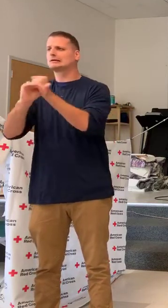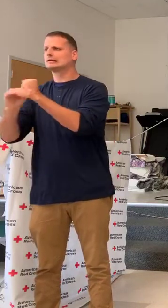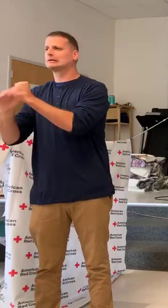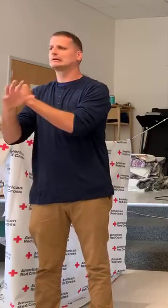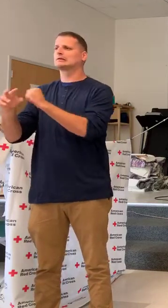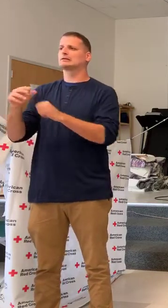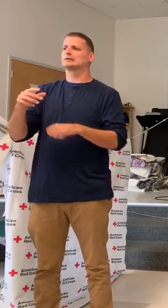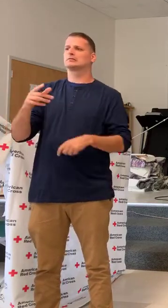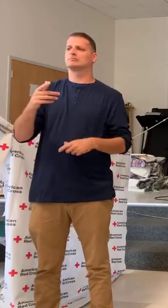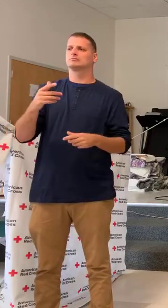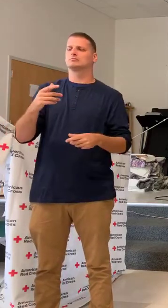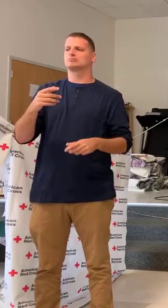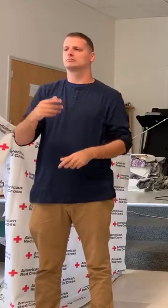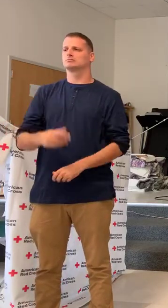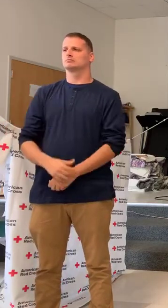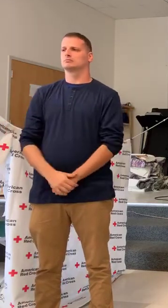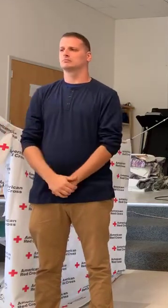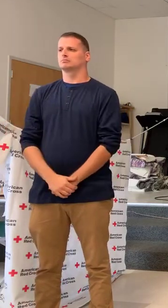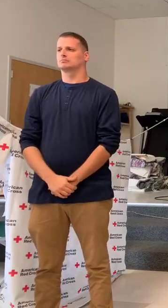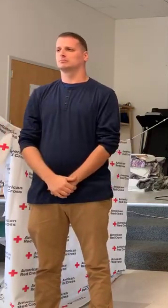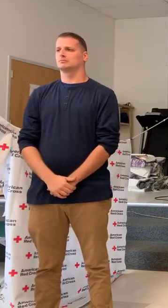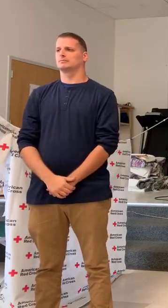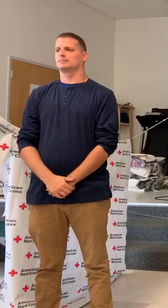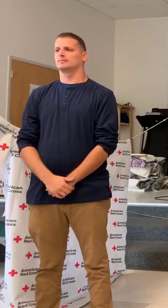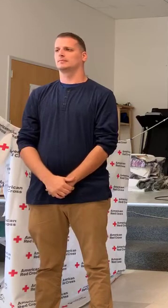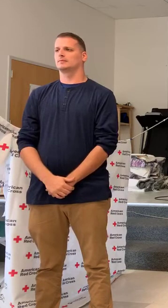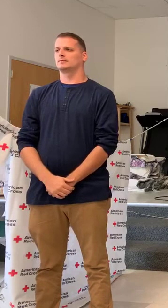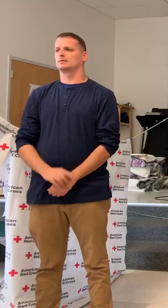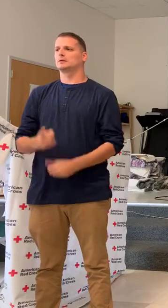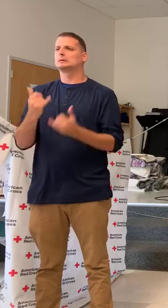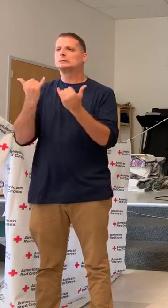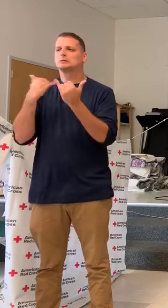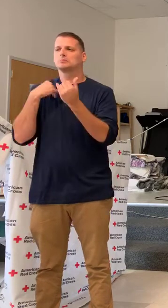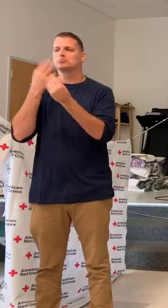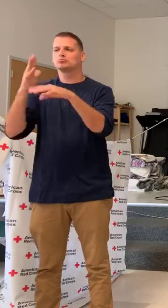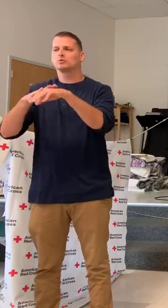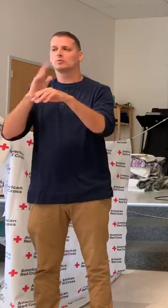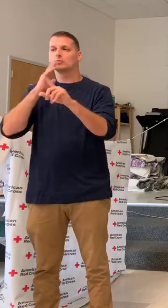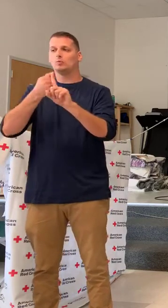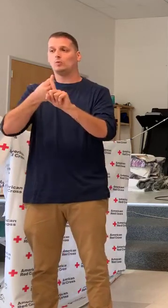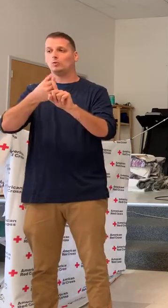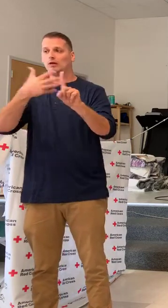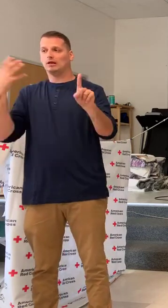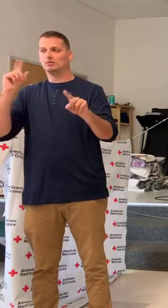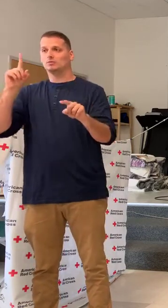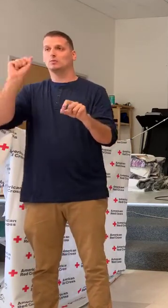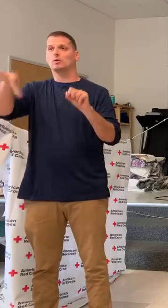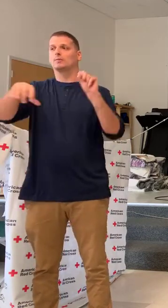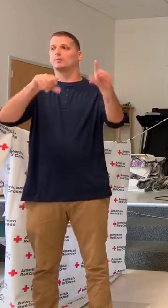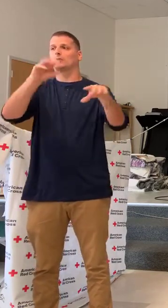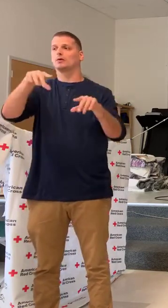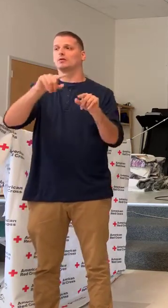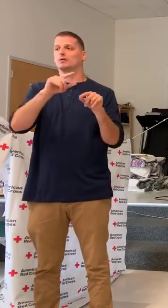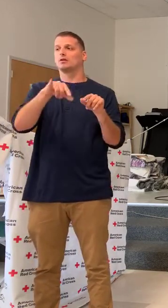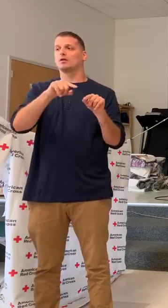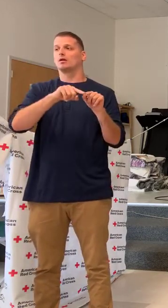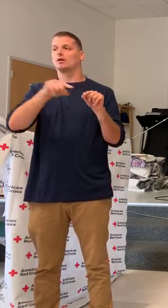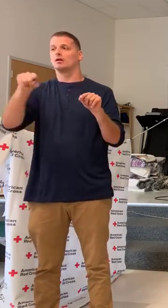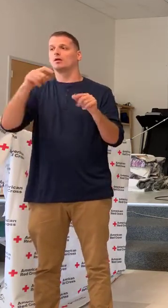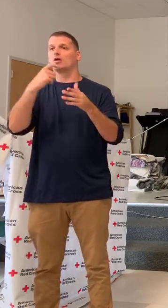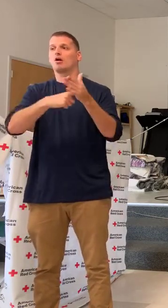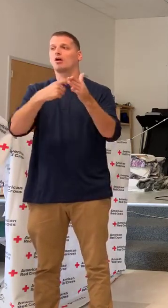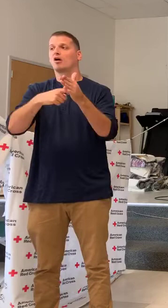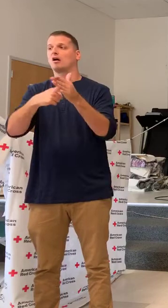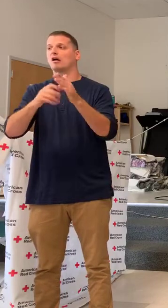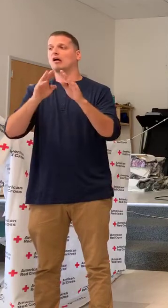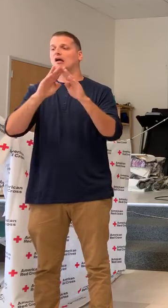out, but they're just preliminary. We're working on expanding those locations. So it won't be any cost to you to bring all the household